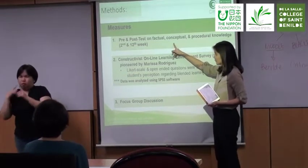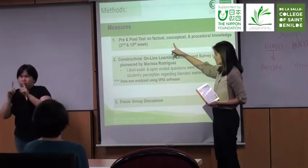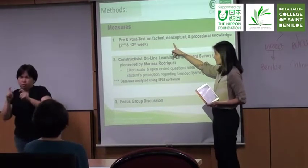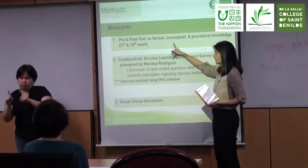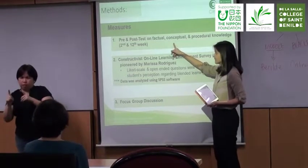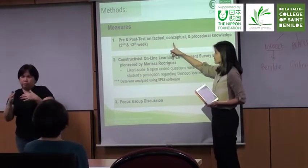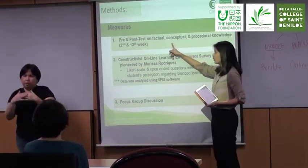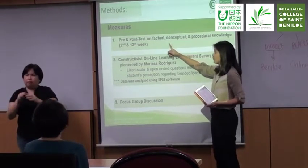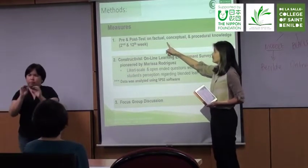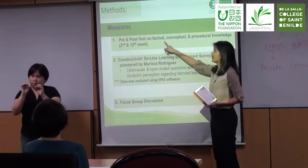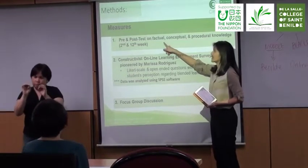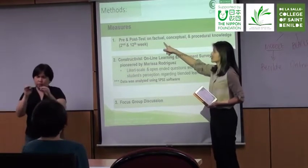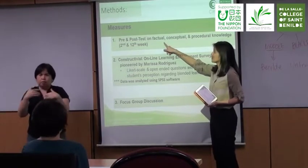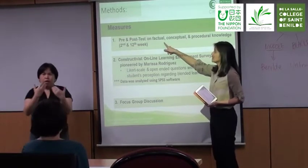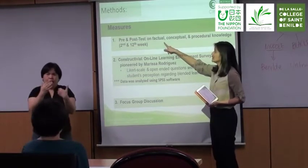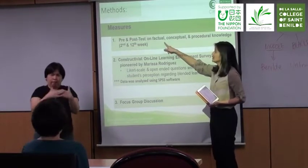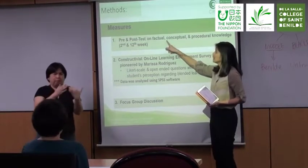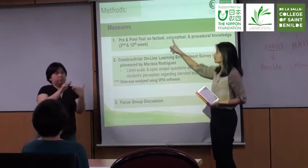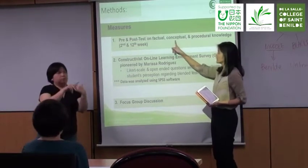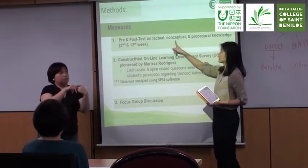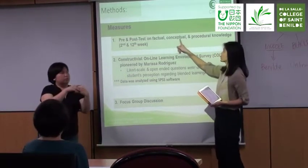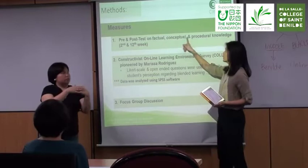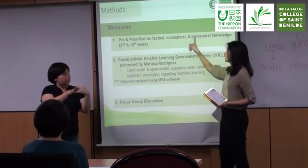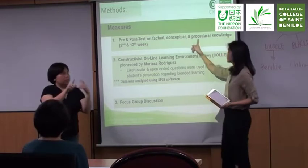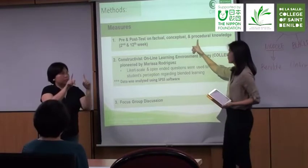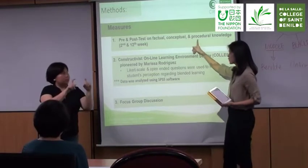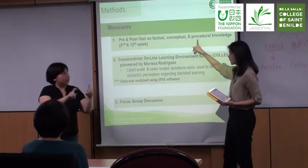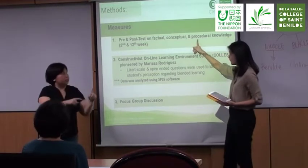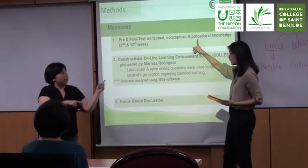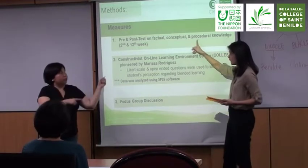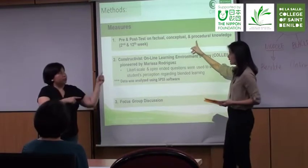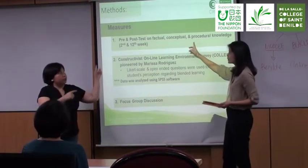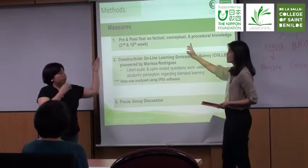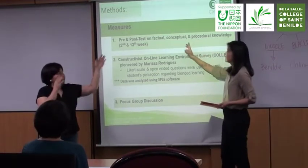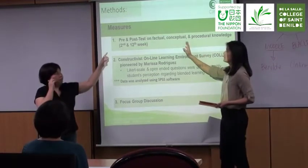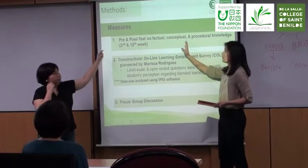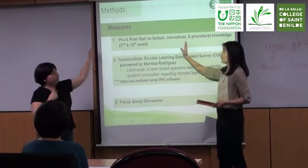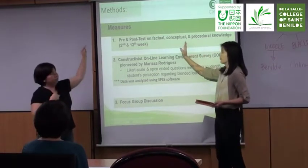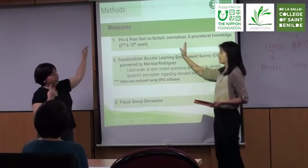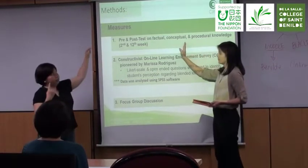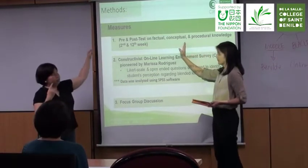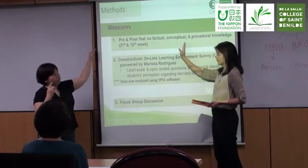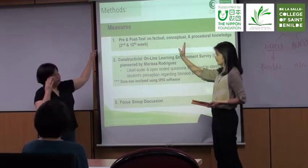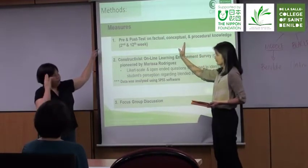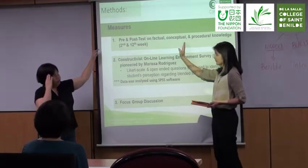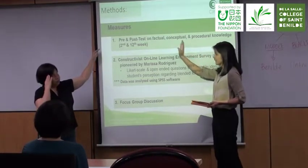pre-test and post-test on factual, conceptual, and procedural knowledge.